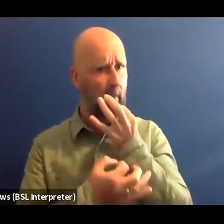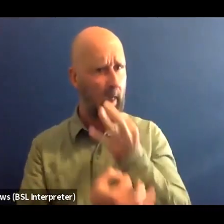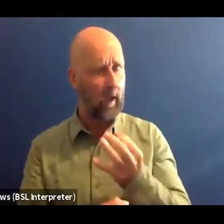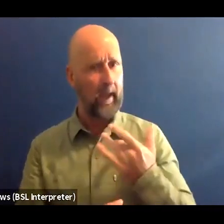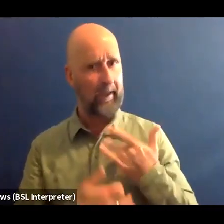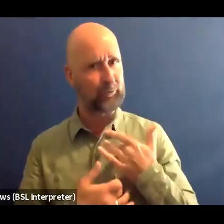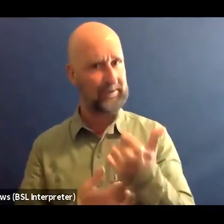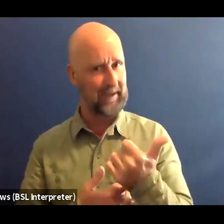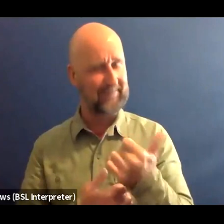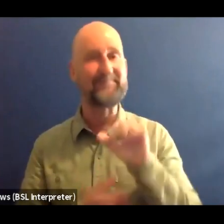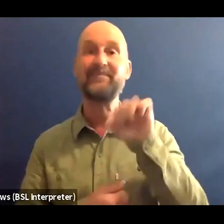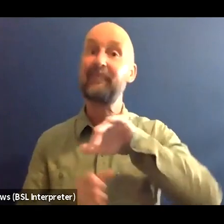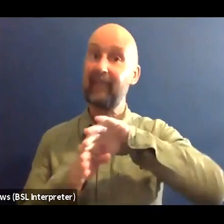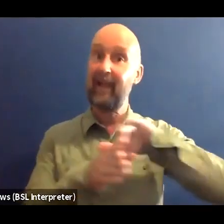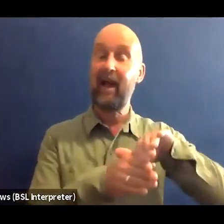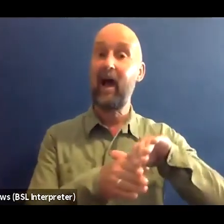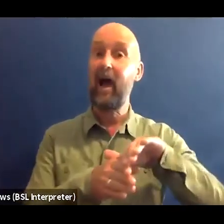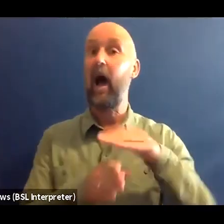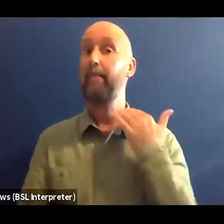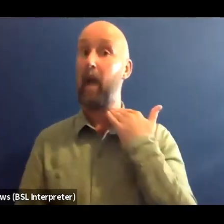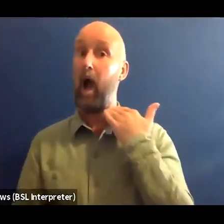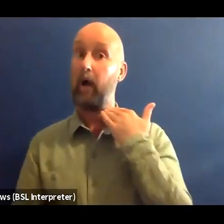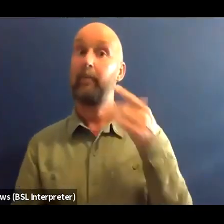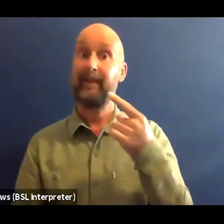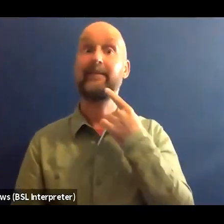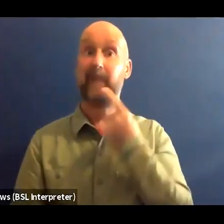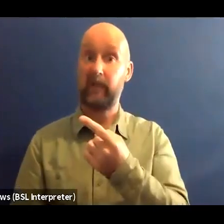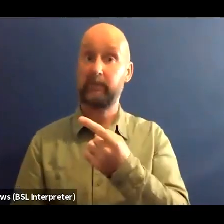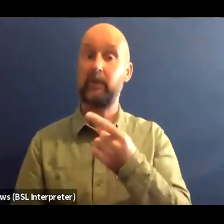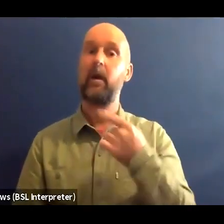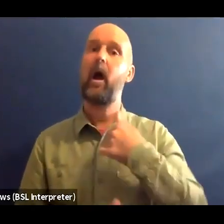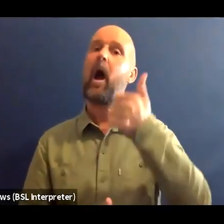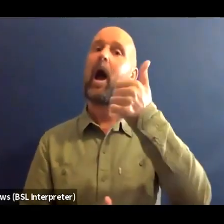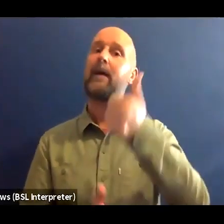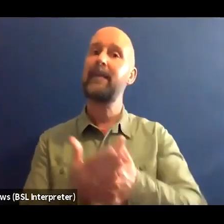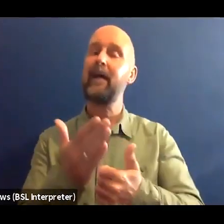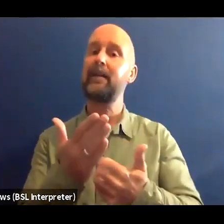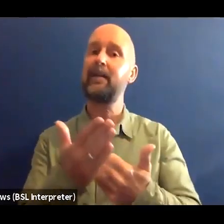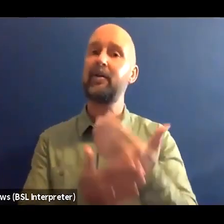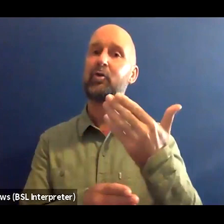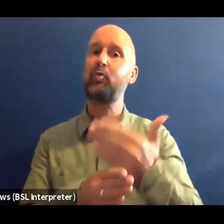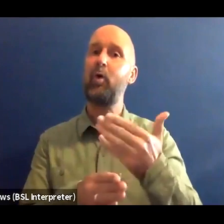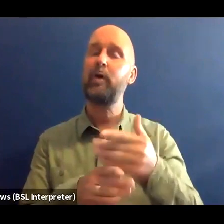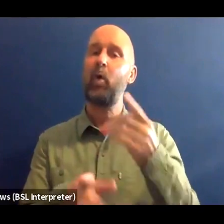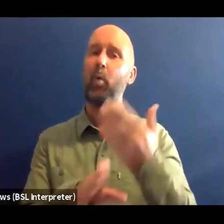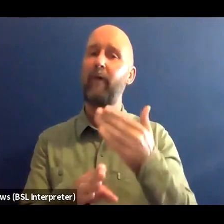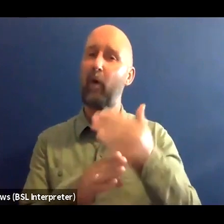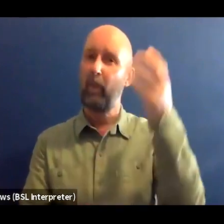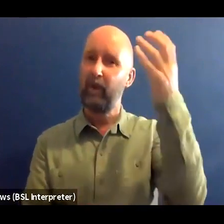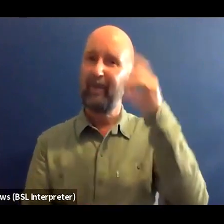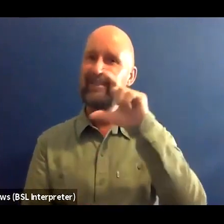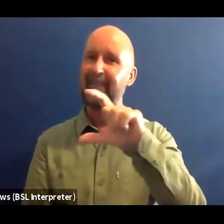So yeah, like Mark said, I started my role in the civil service recently.